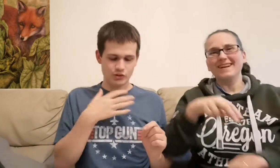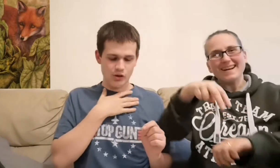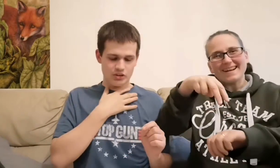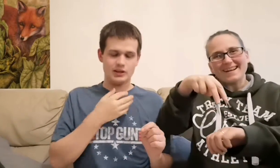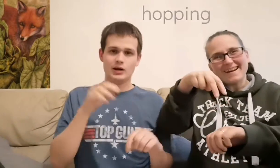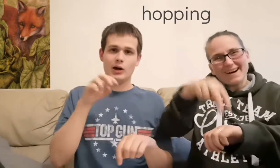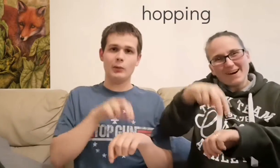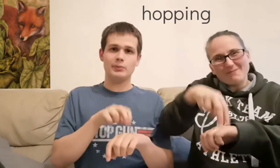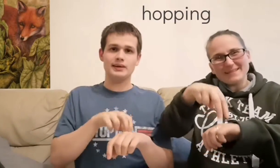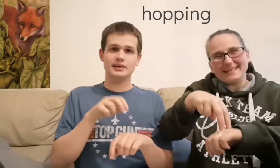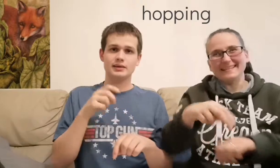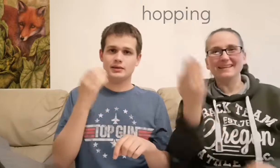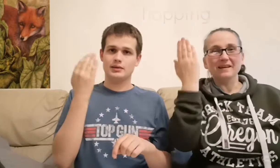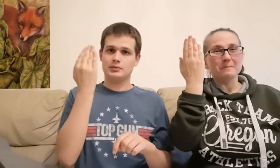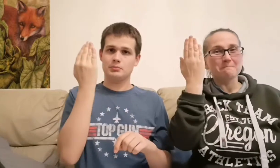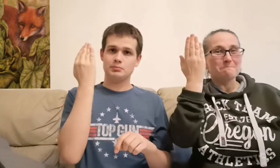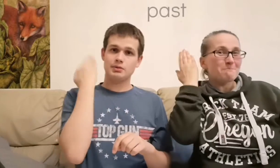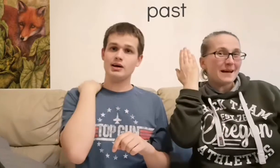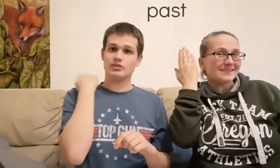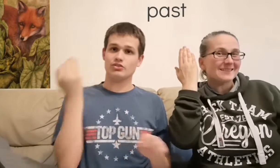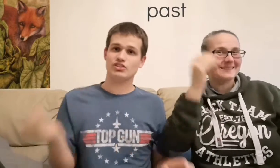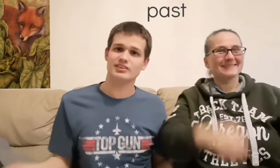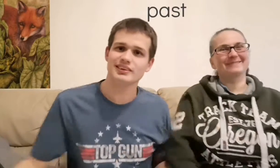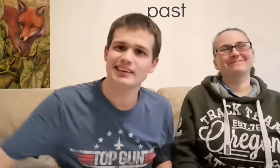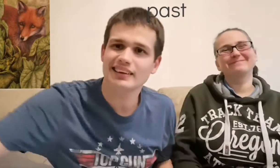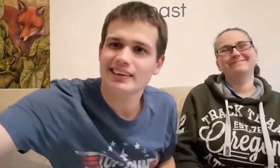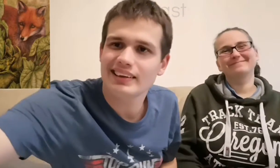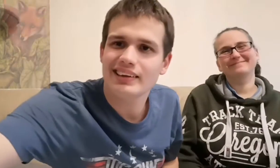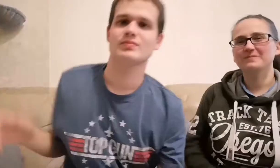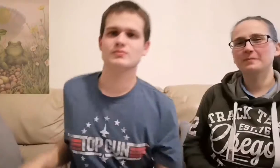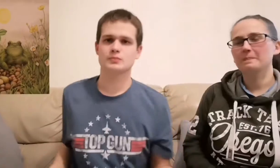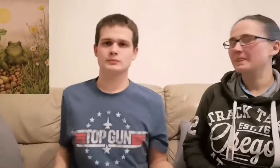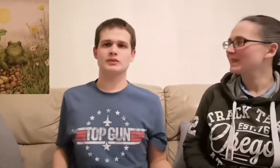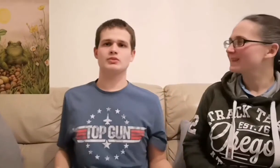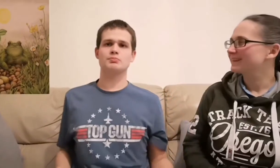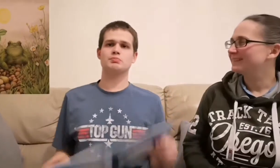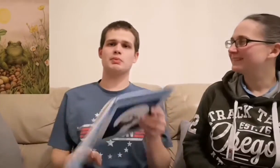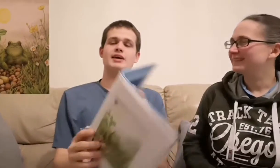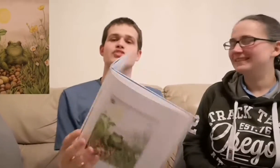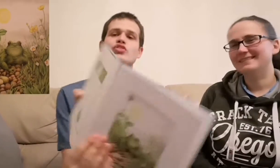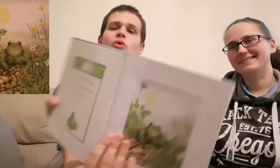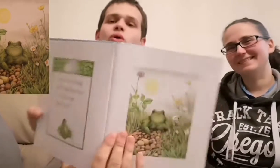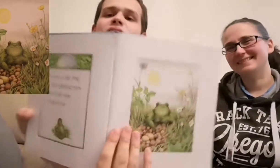hopping past. Page four.